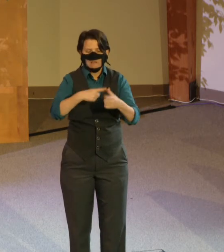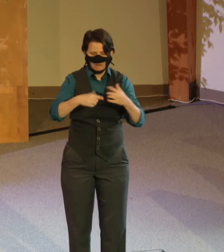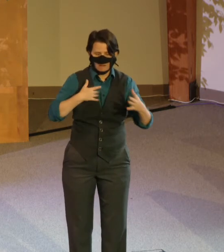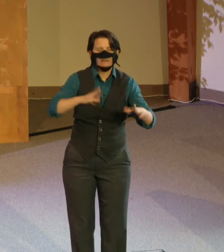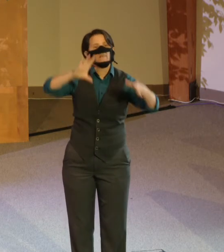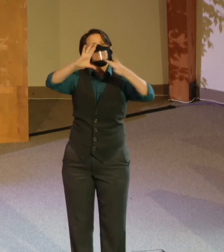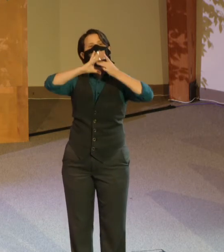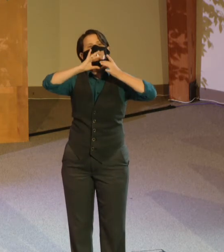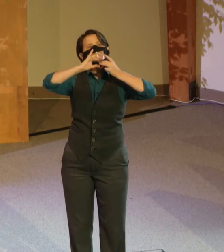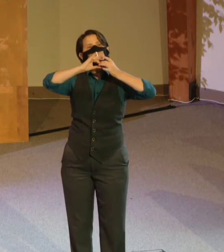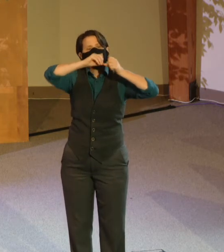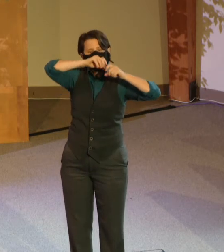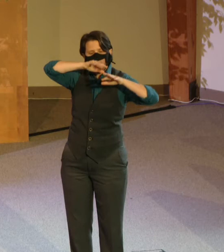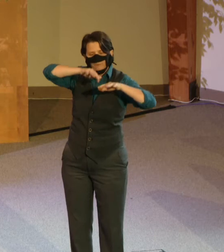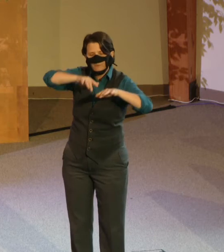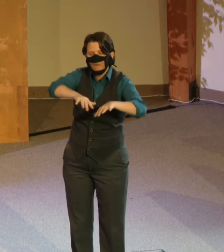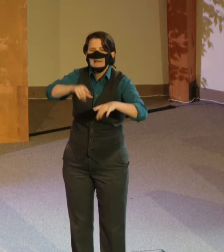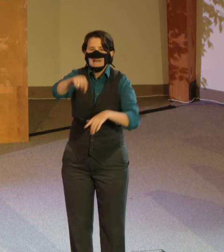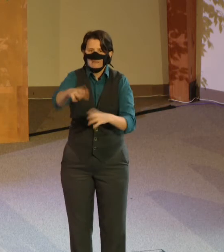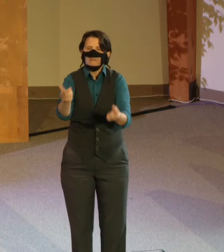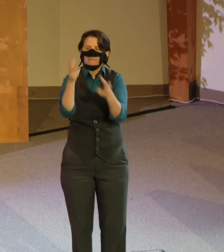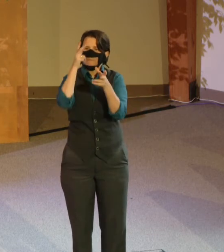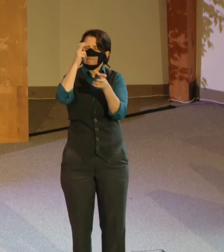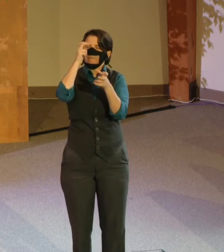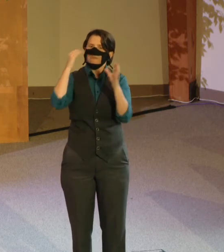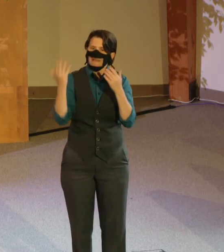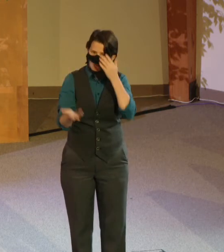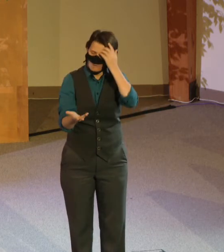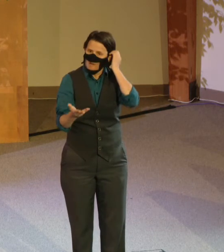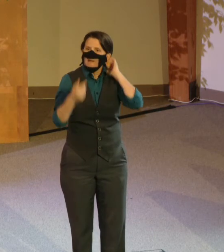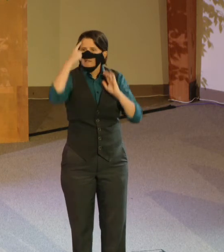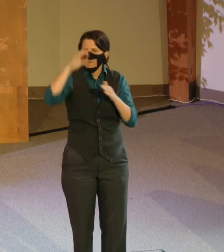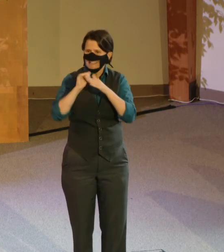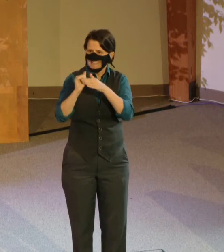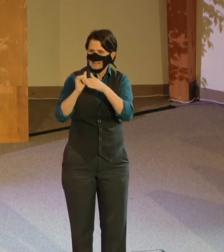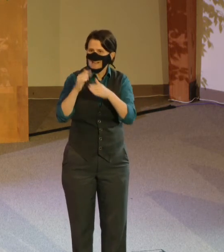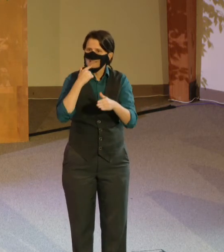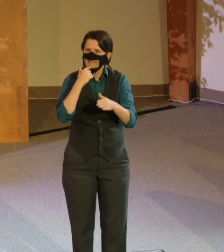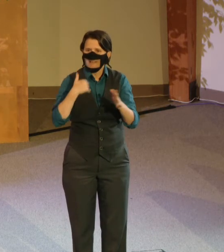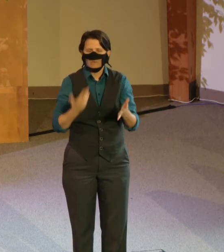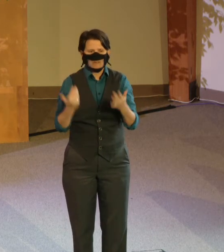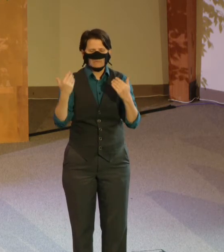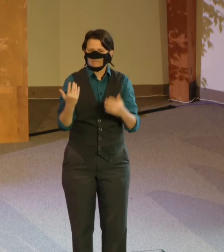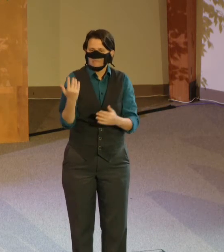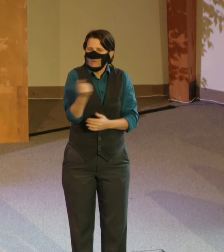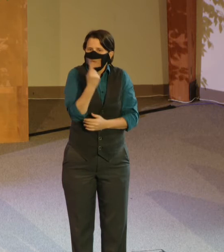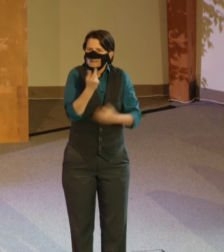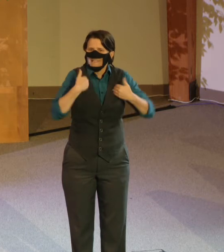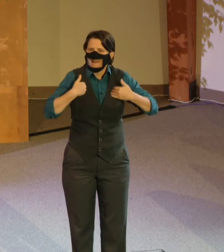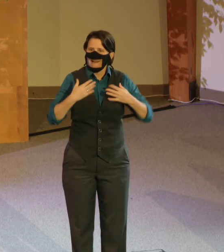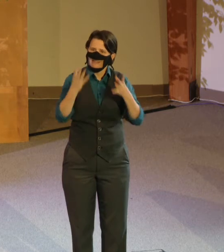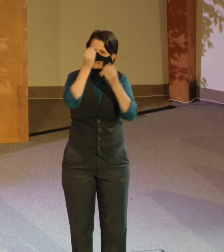higher broadcast. The guides say that broadcast has always been there, but we haven't known how to play it, or we haven't been